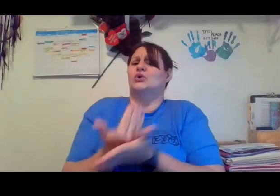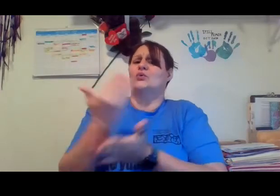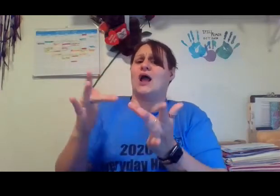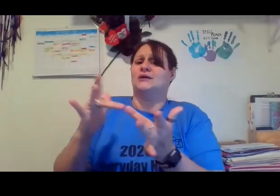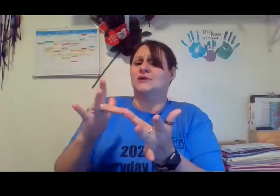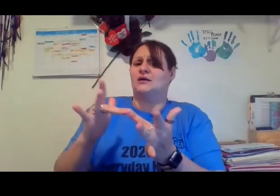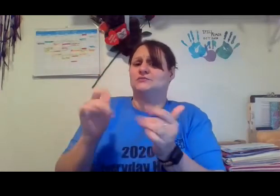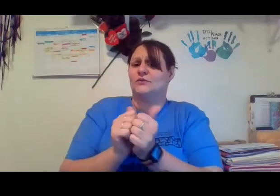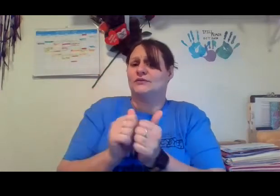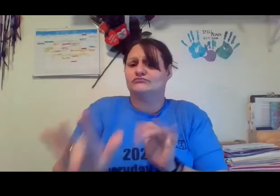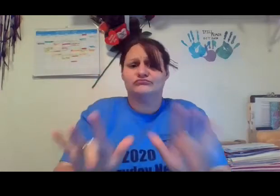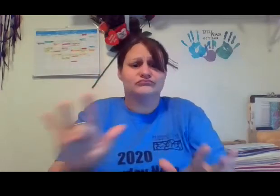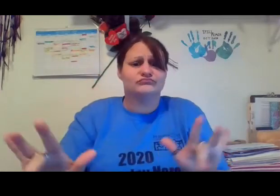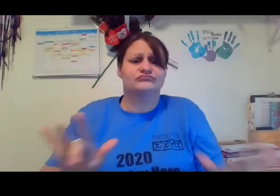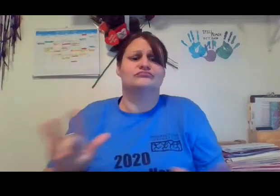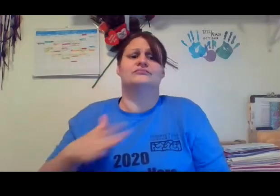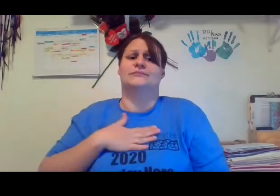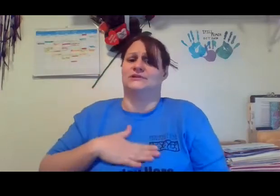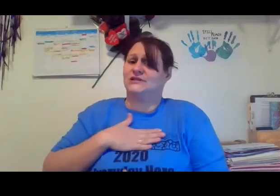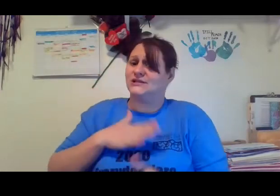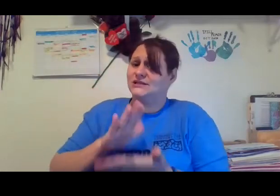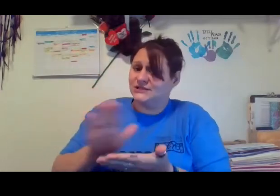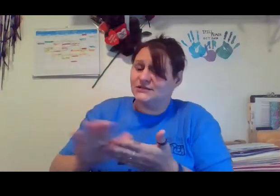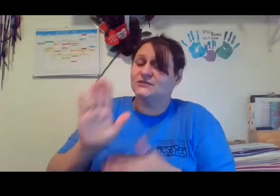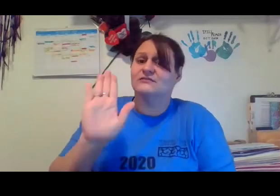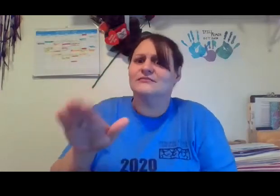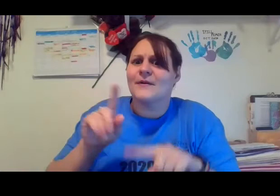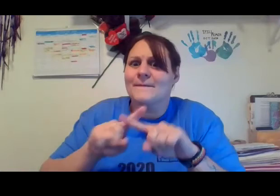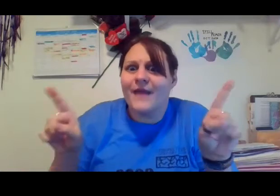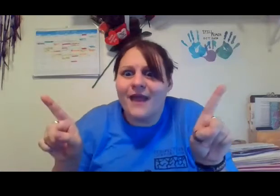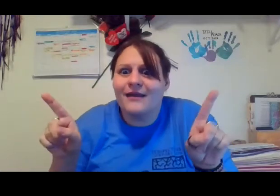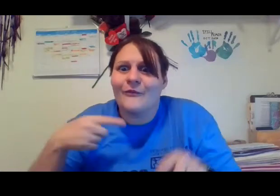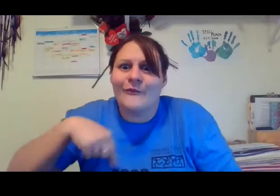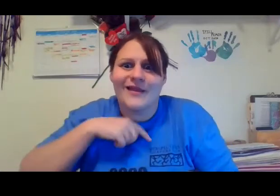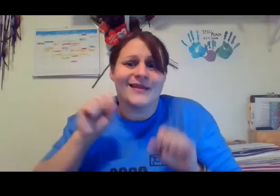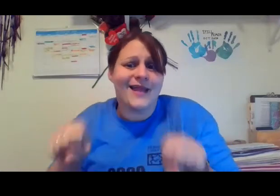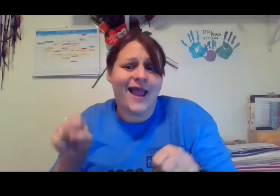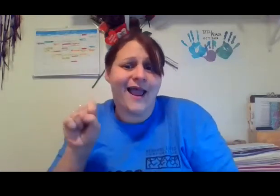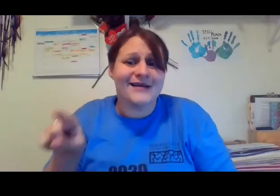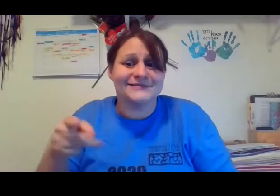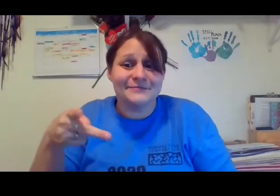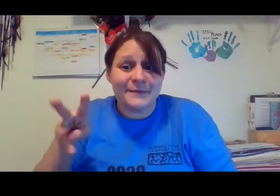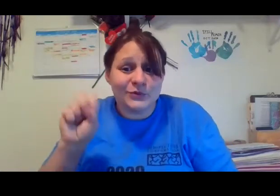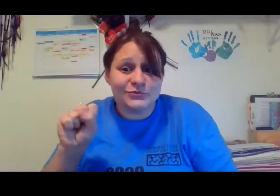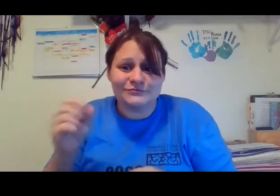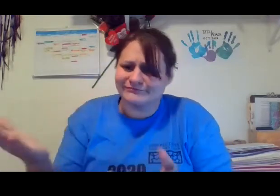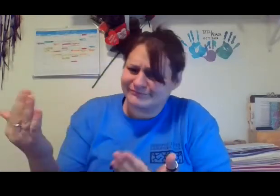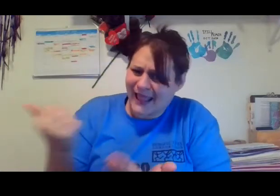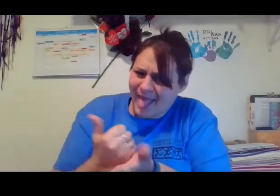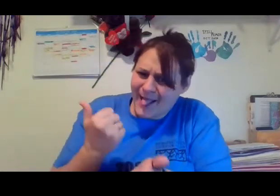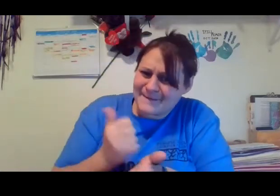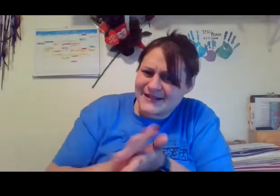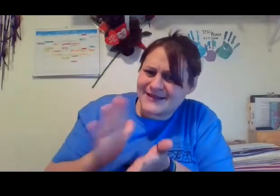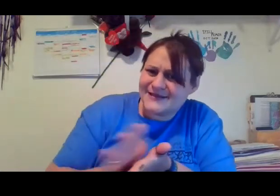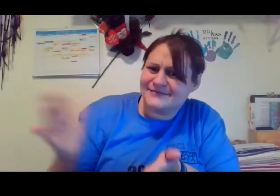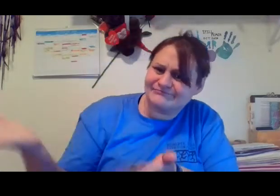strollers that any of our people we support, any of those surfaces that the people we support would touch or that you touch, make sure we clean. And